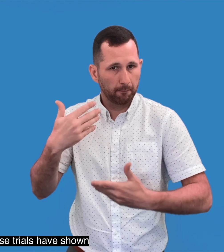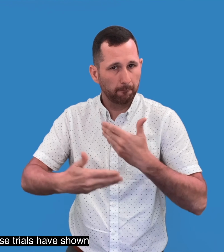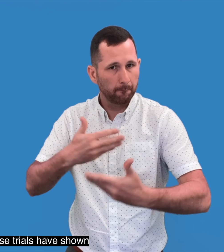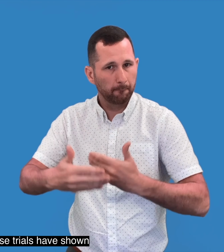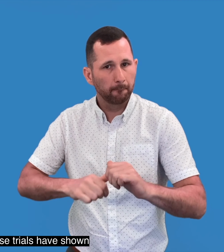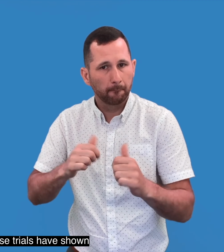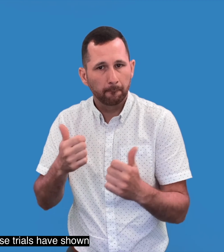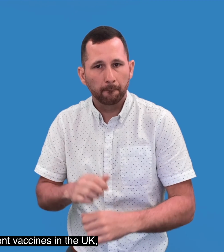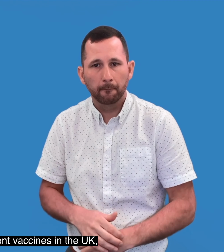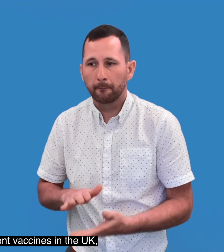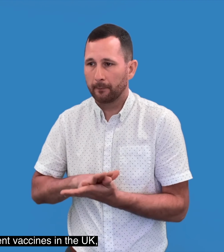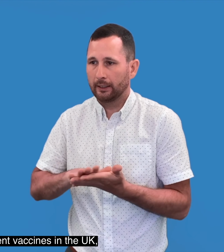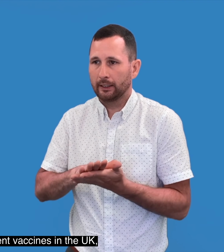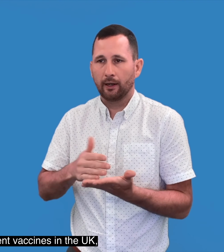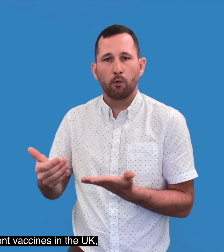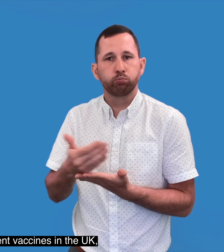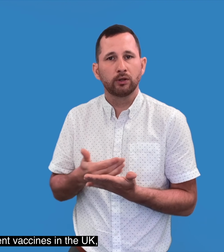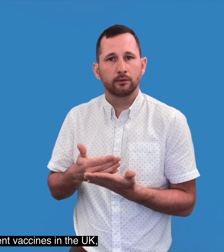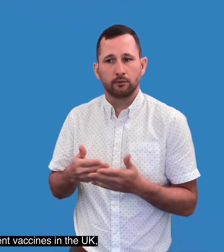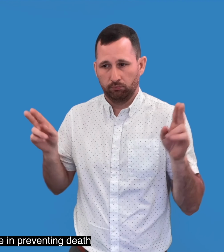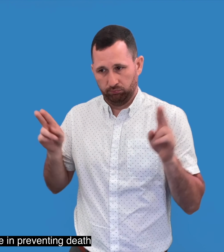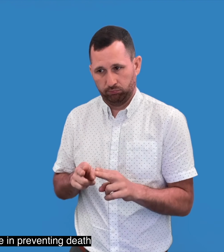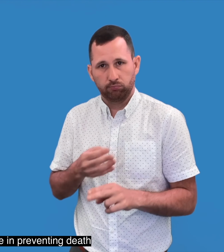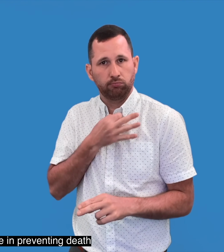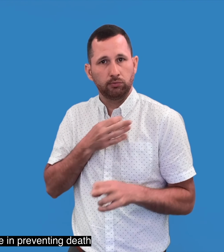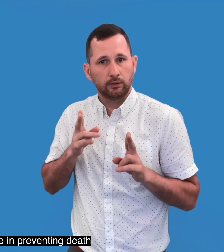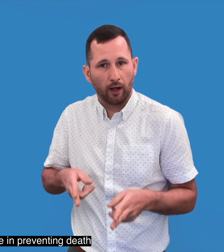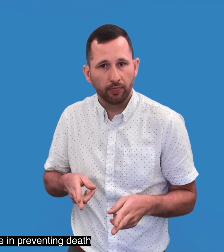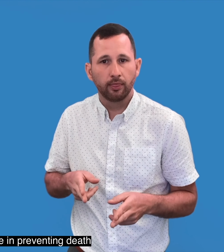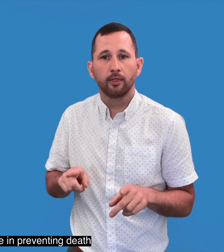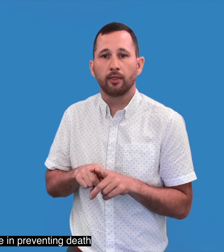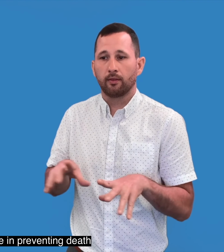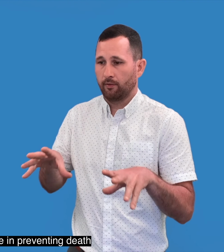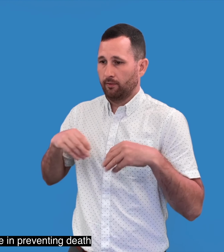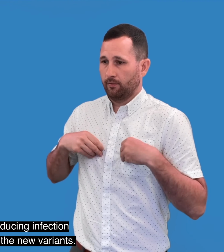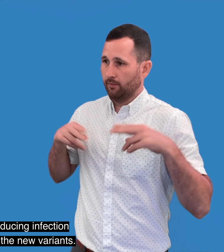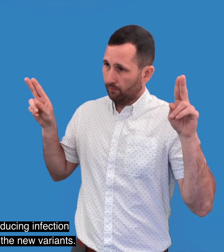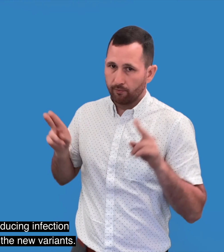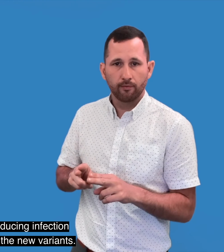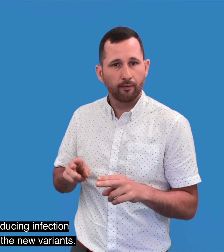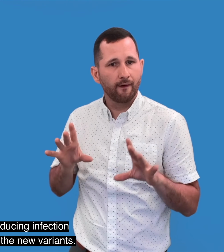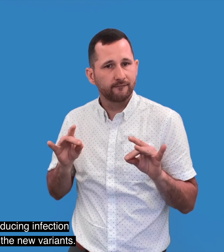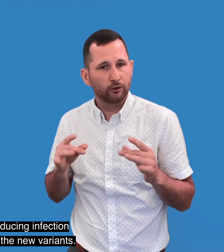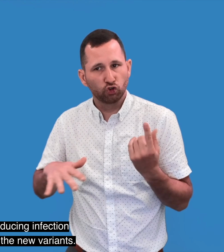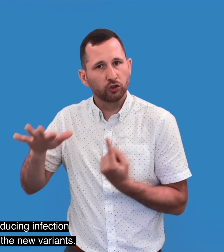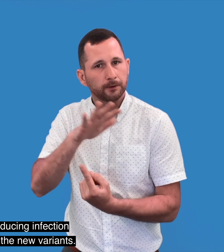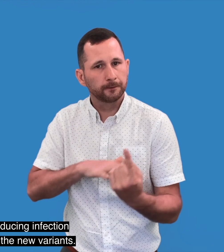have shown that the current vaccines in the UK are effective in preventing death and reducing infection rates in the new